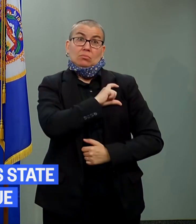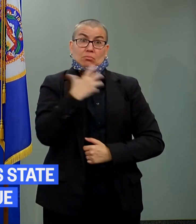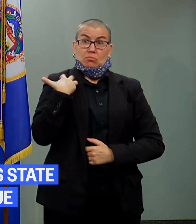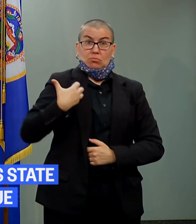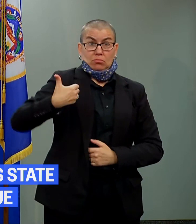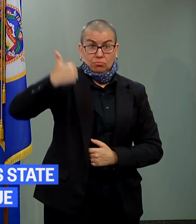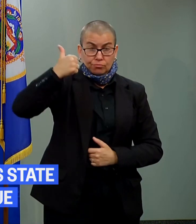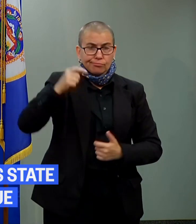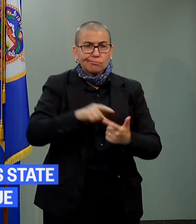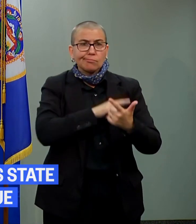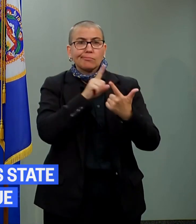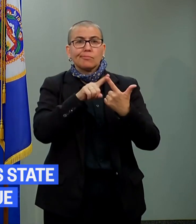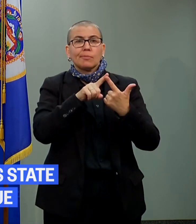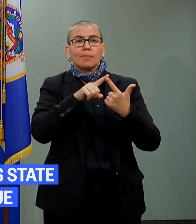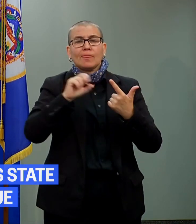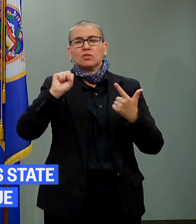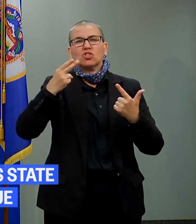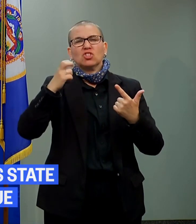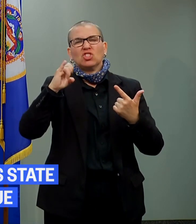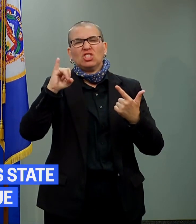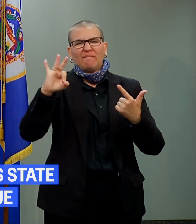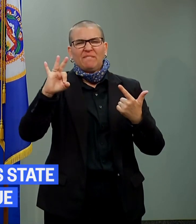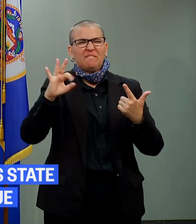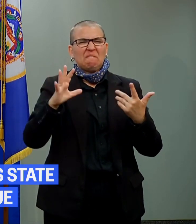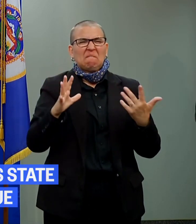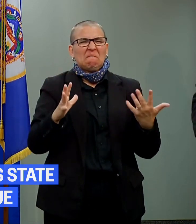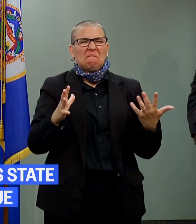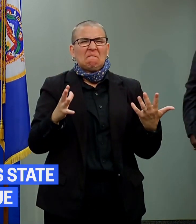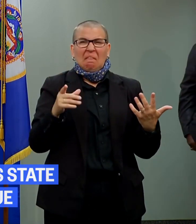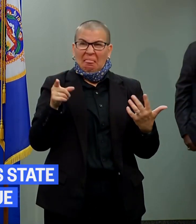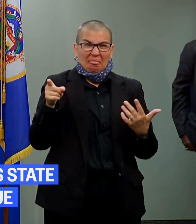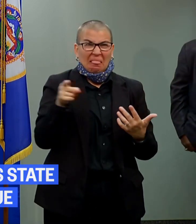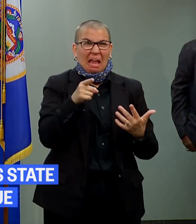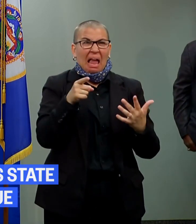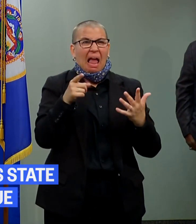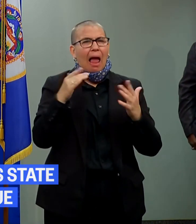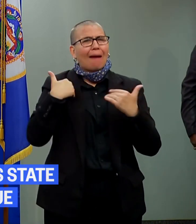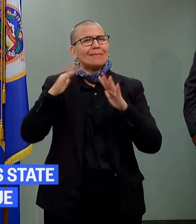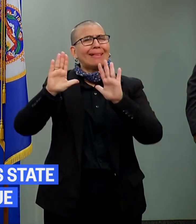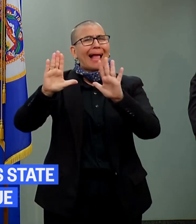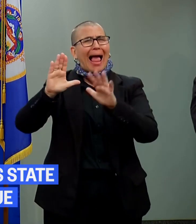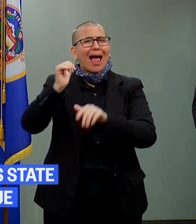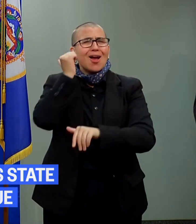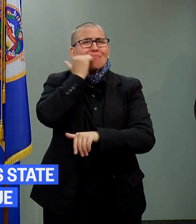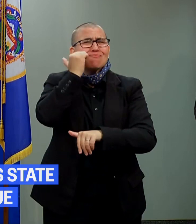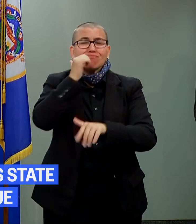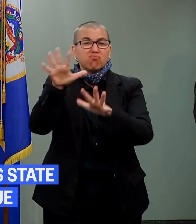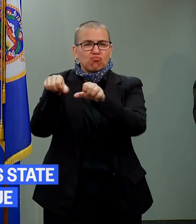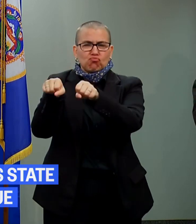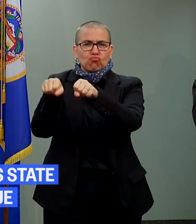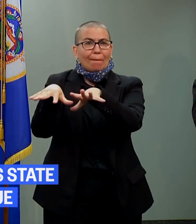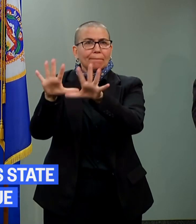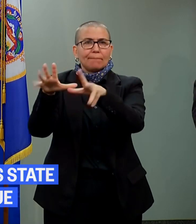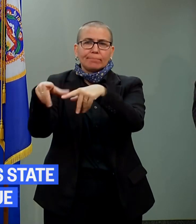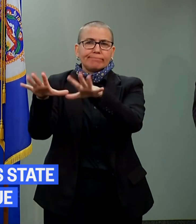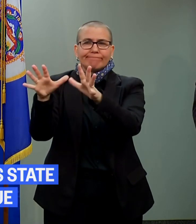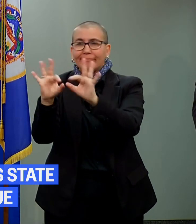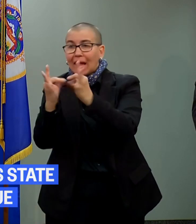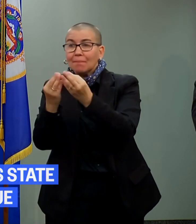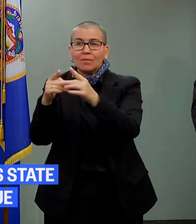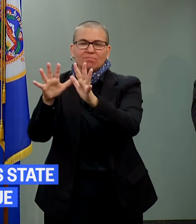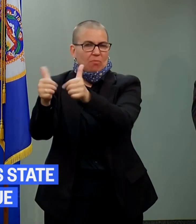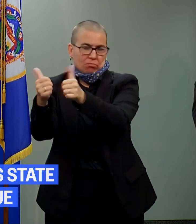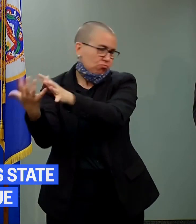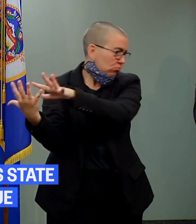who dropped everything and sent their people to a community that they don't normally police to help make the city